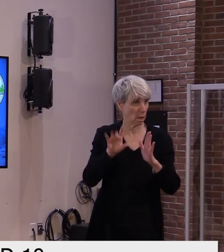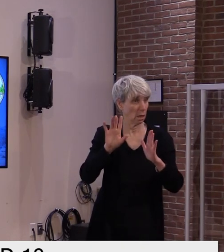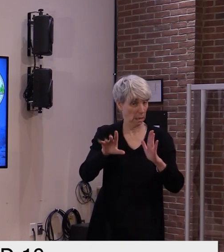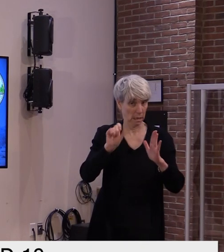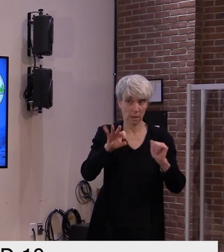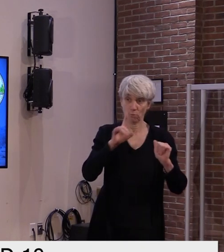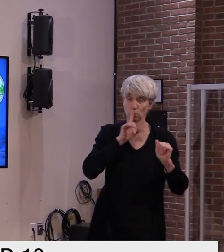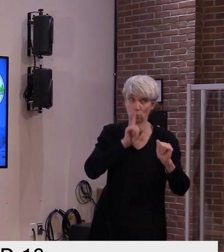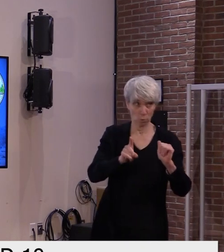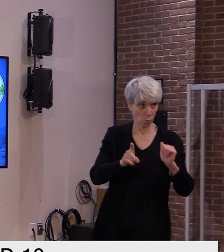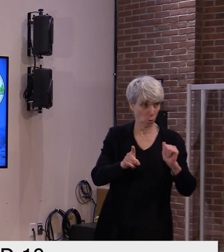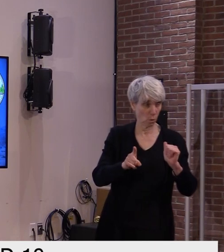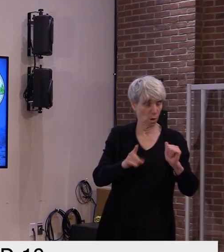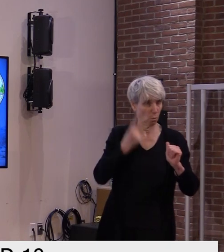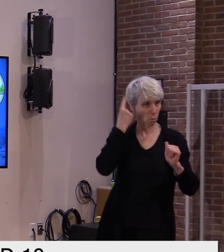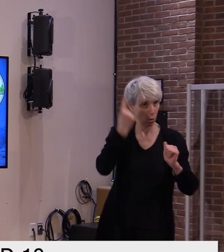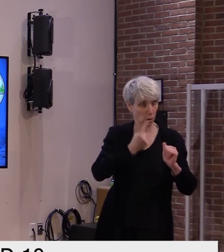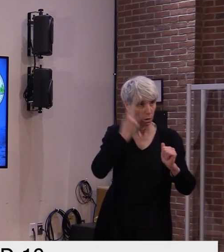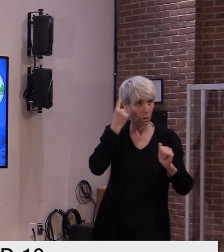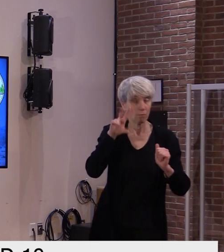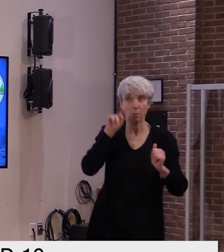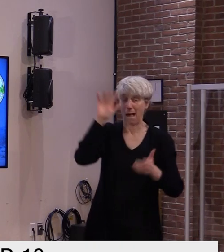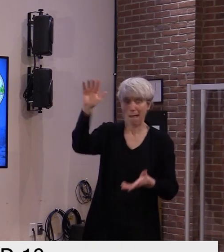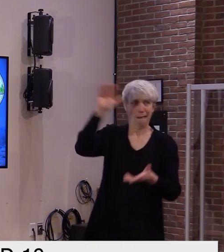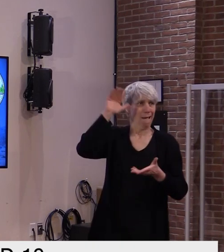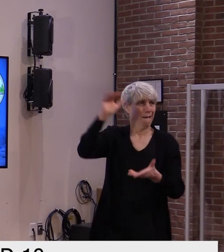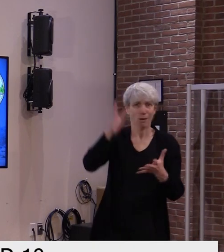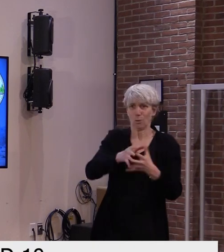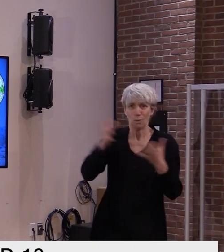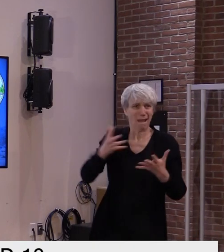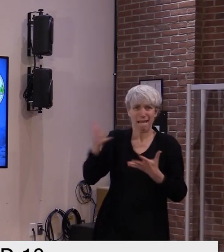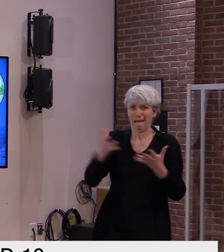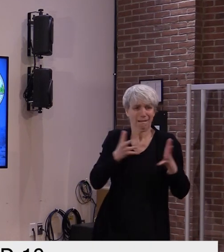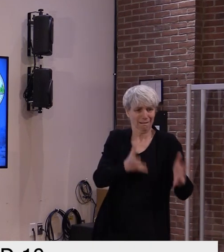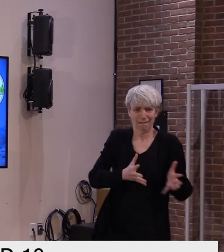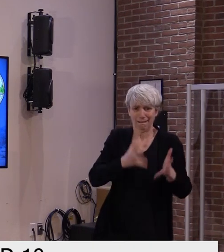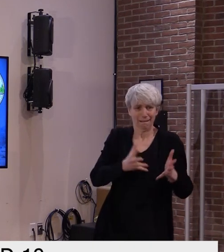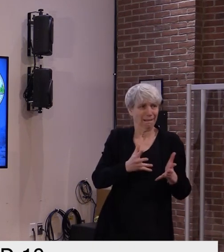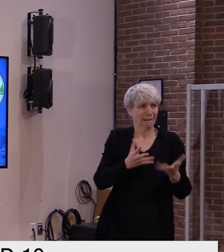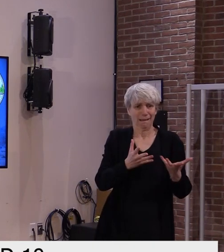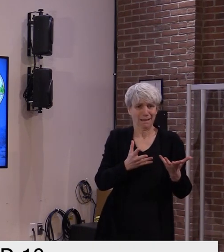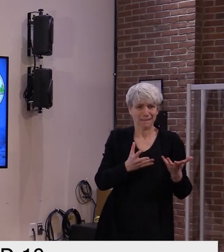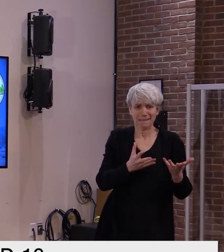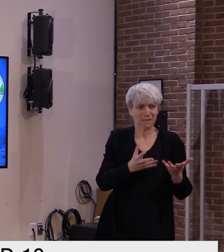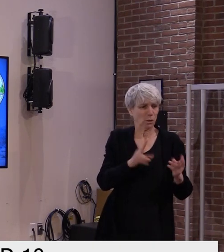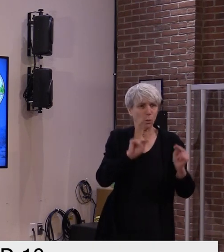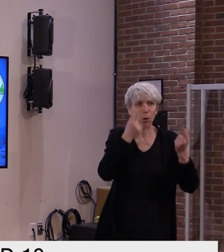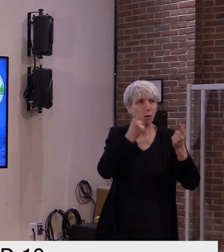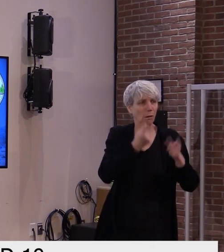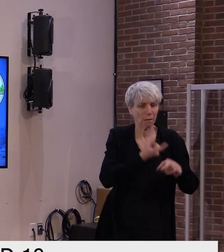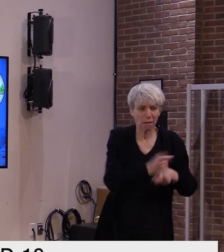that they're used properly? That's a problem we'd love to have.